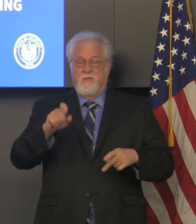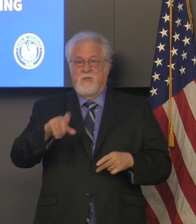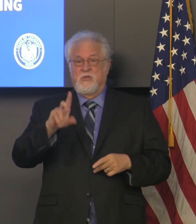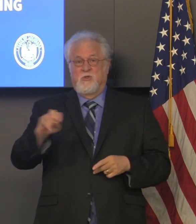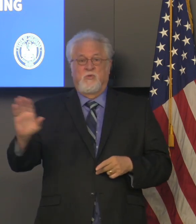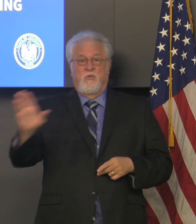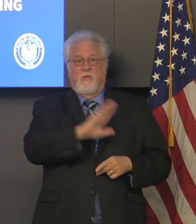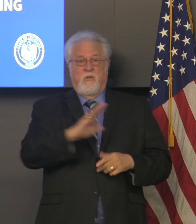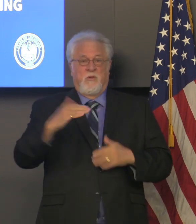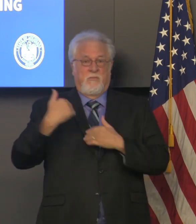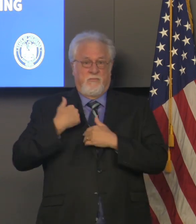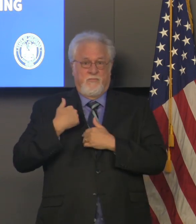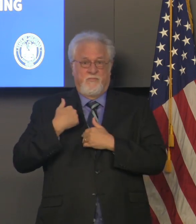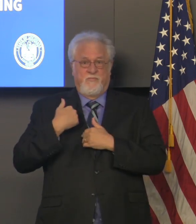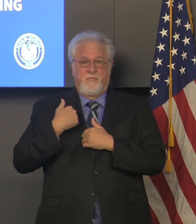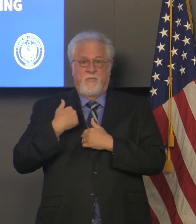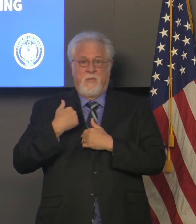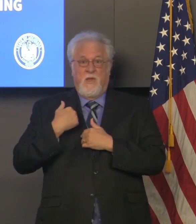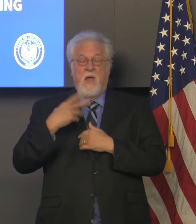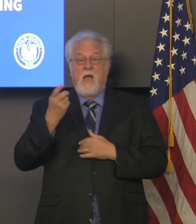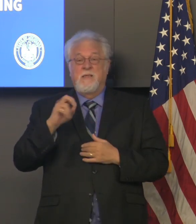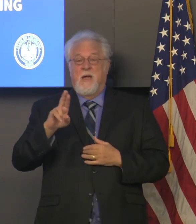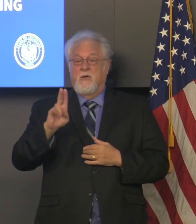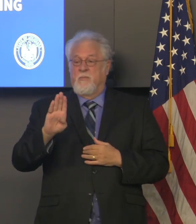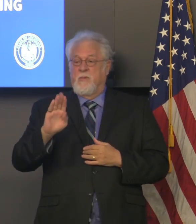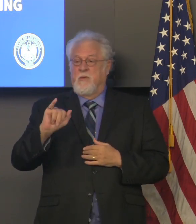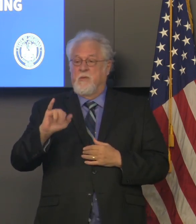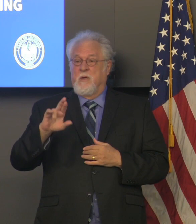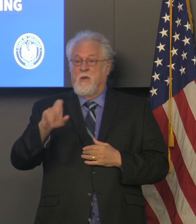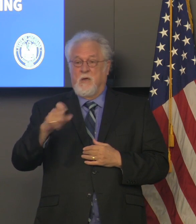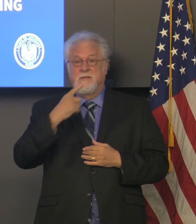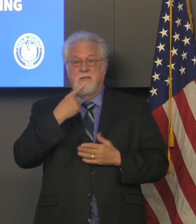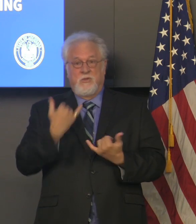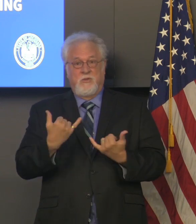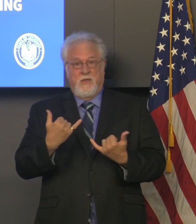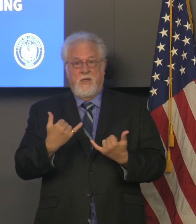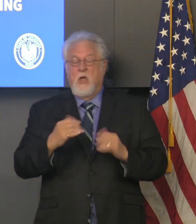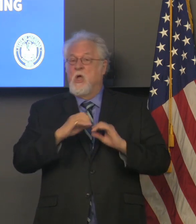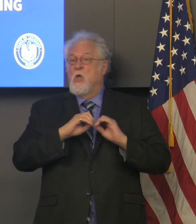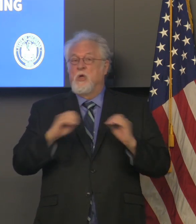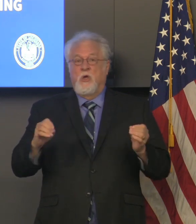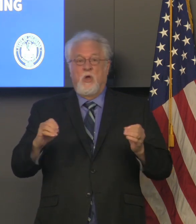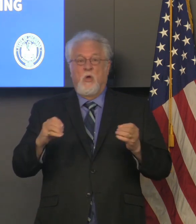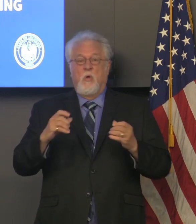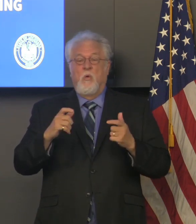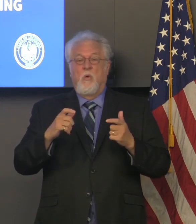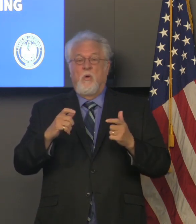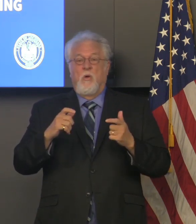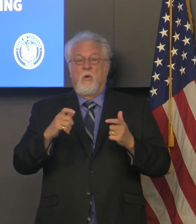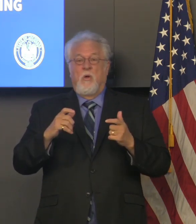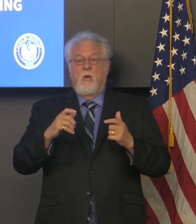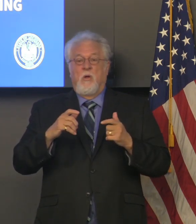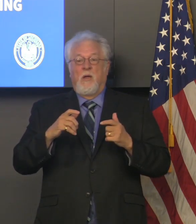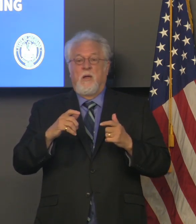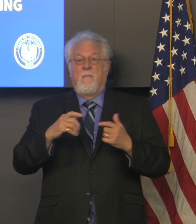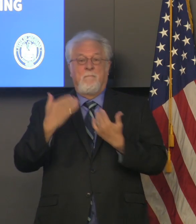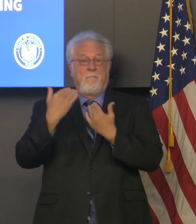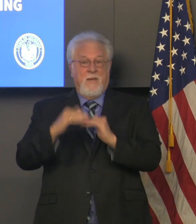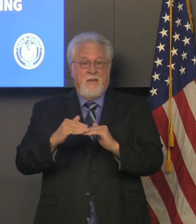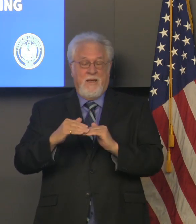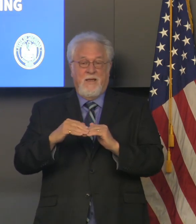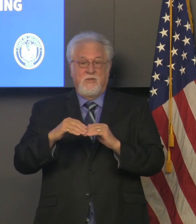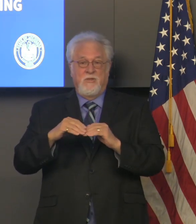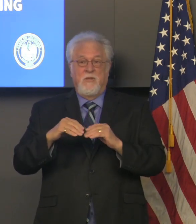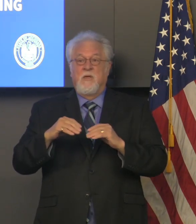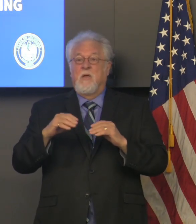their part. And as Dr. Burke said today, there is no bigger mitigation